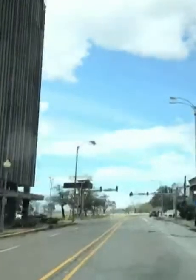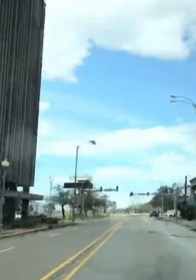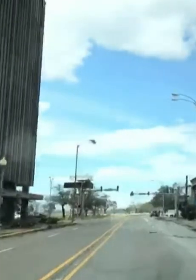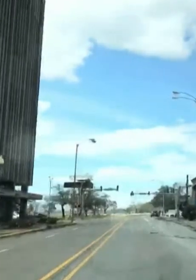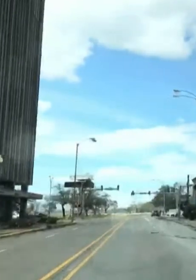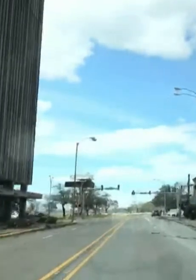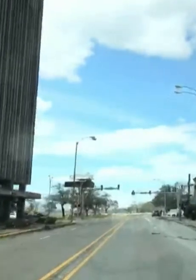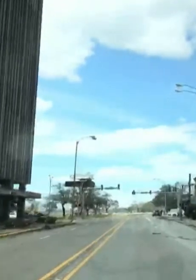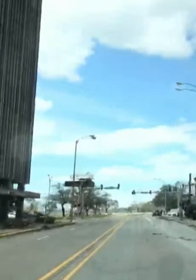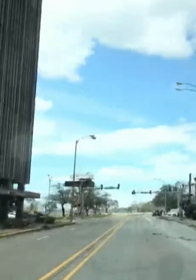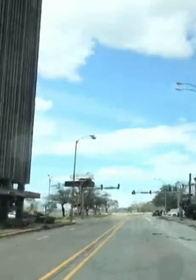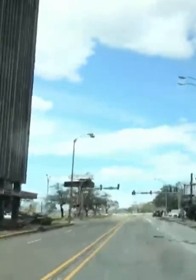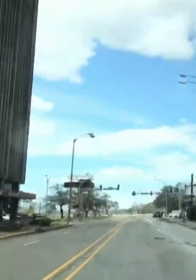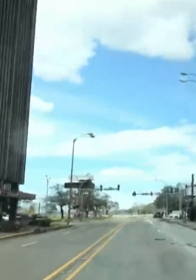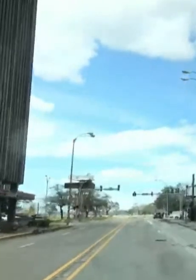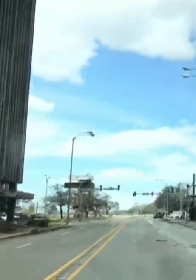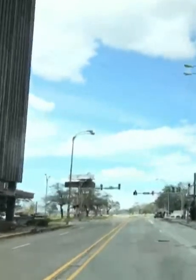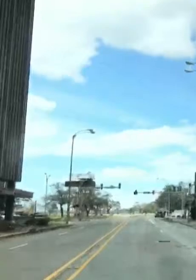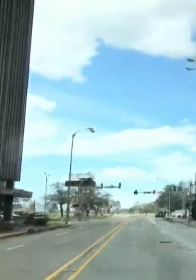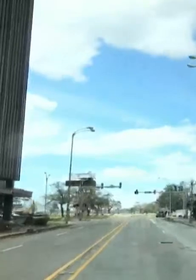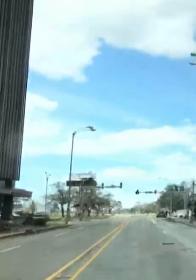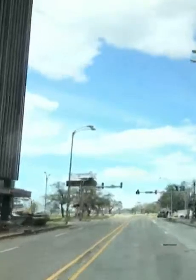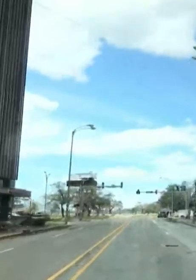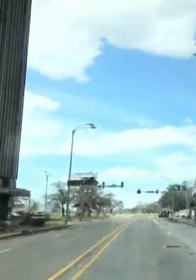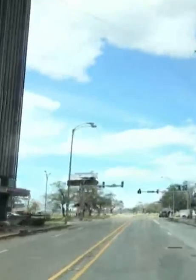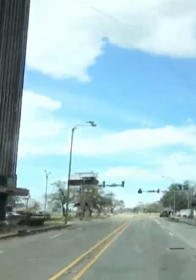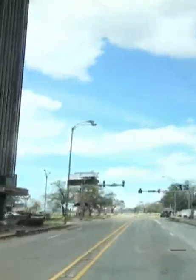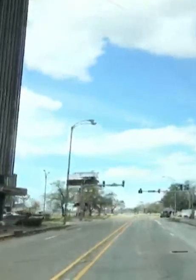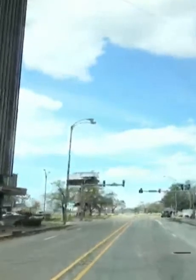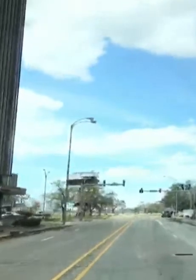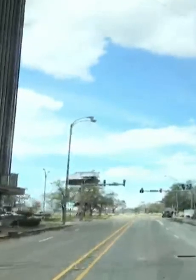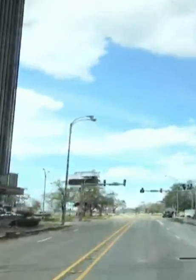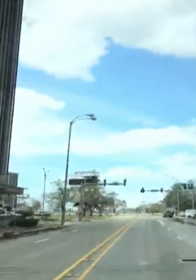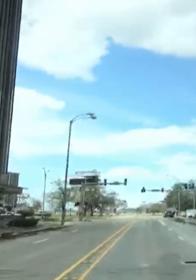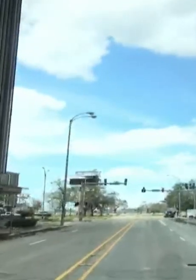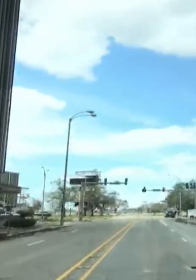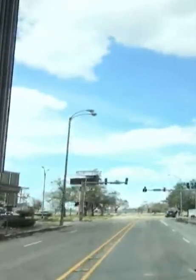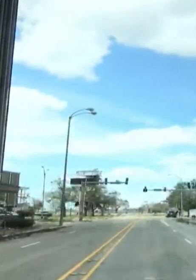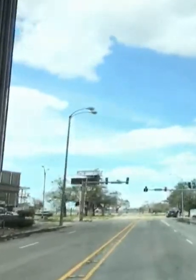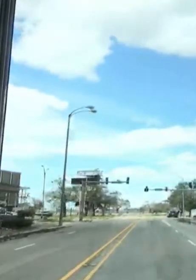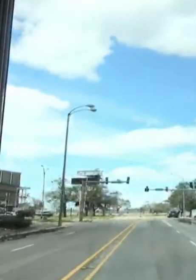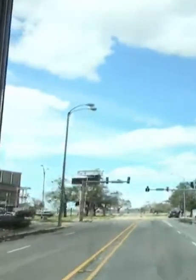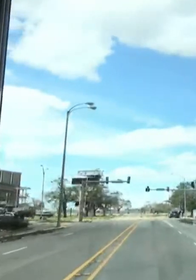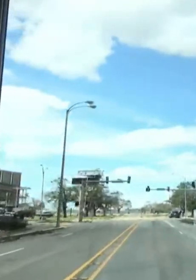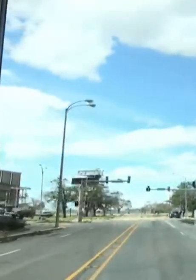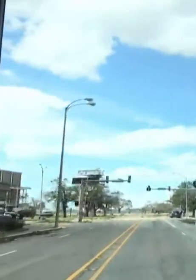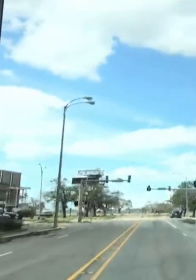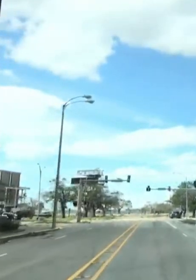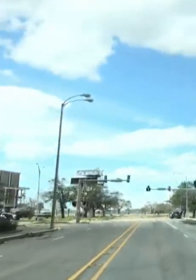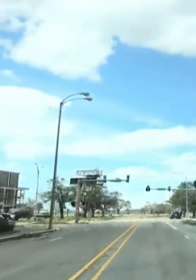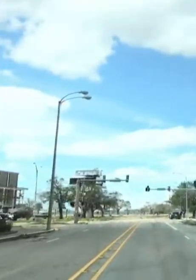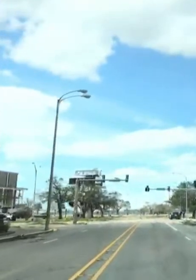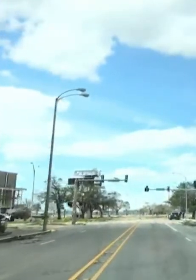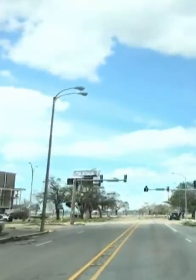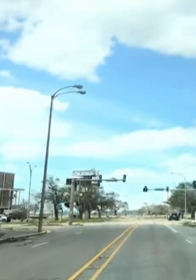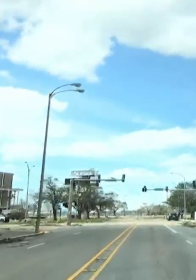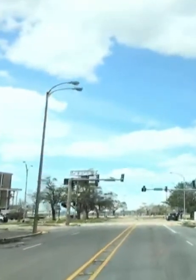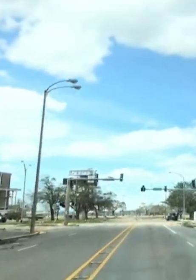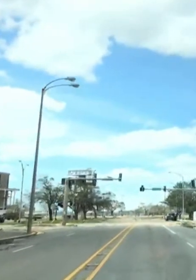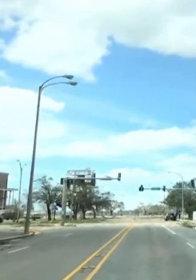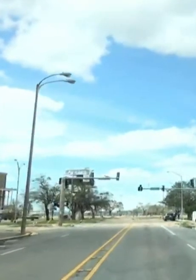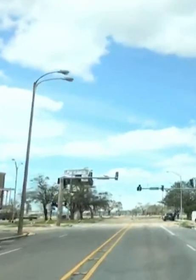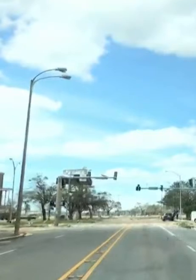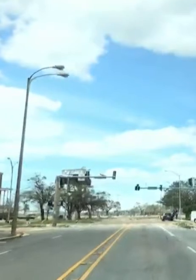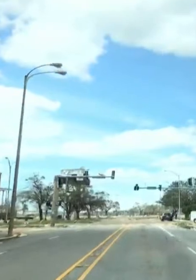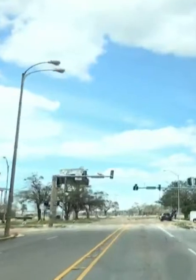absolutely to bounce back again, no doubt. We'll take a look at that building on the right, though. That's a lot of work ahead of them.